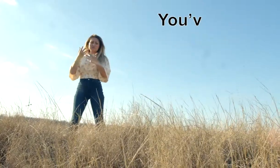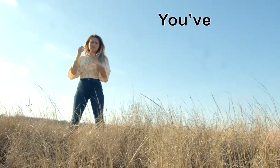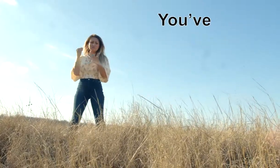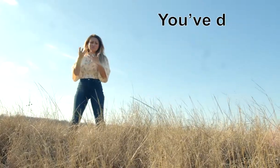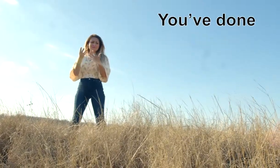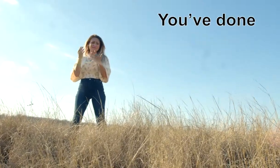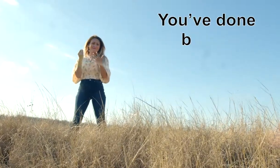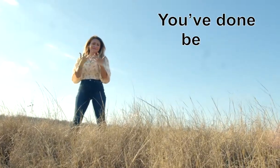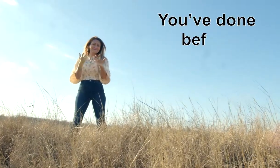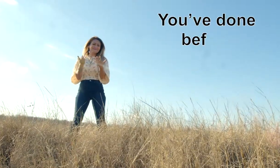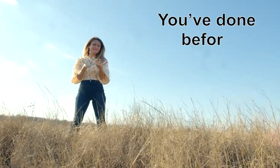done before.